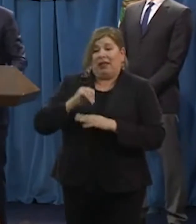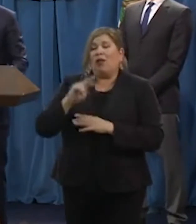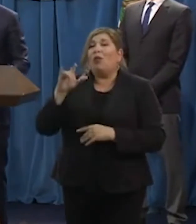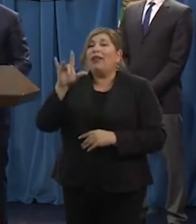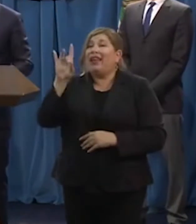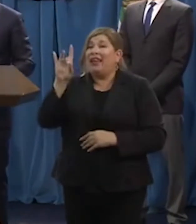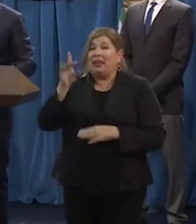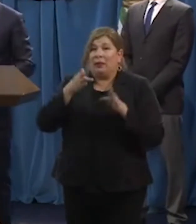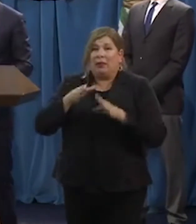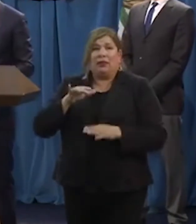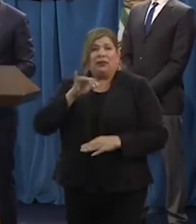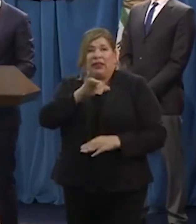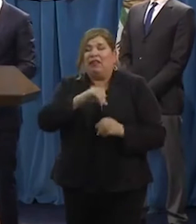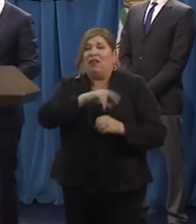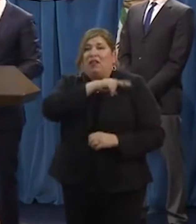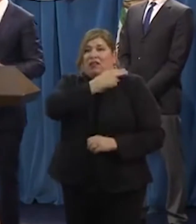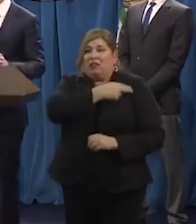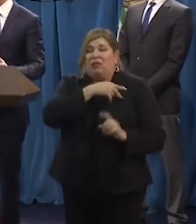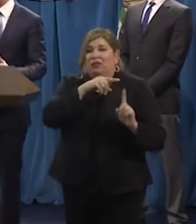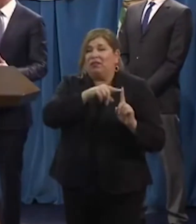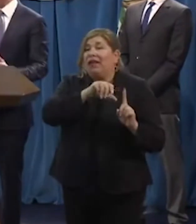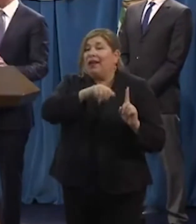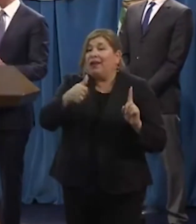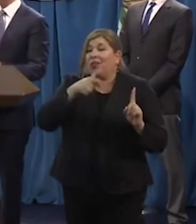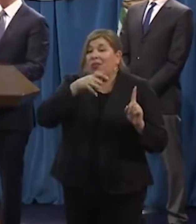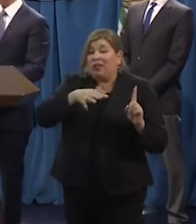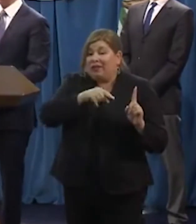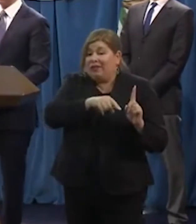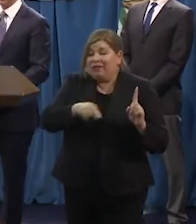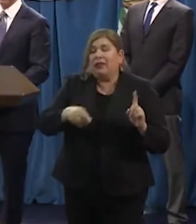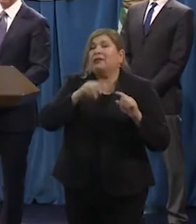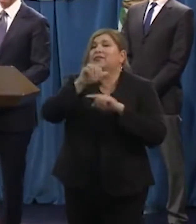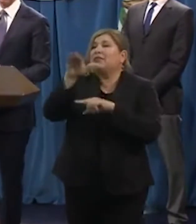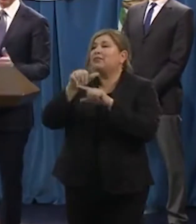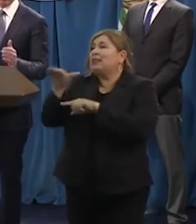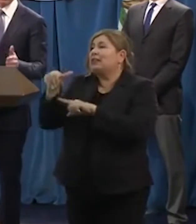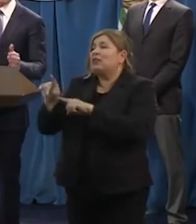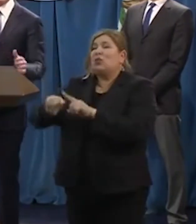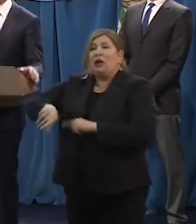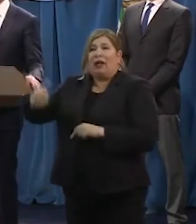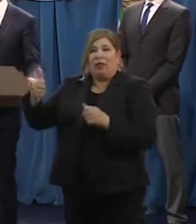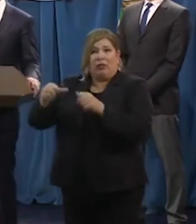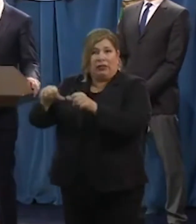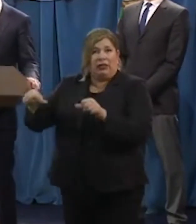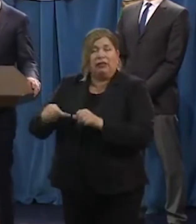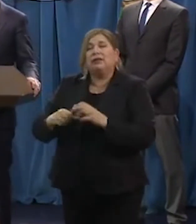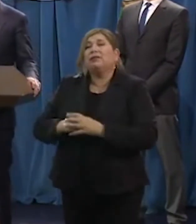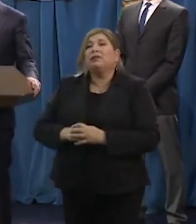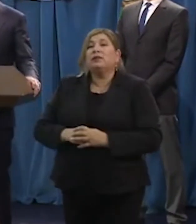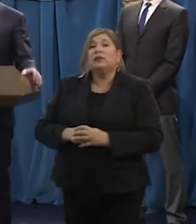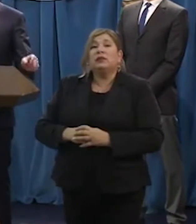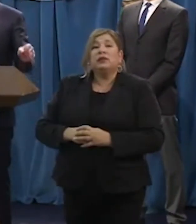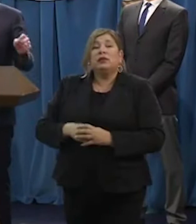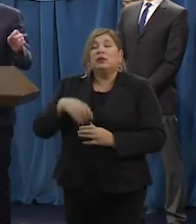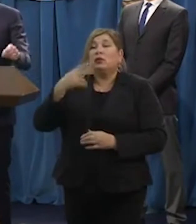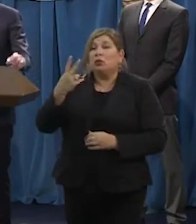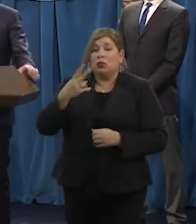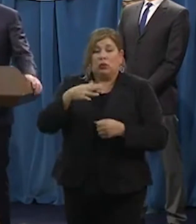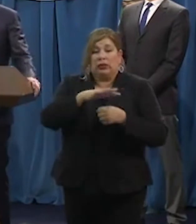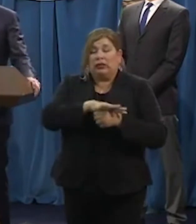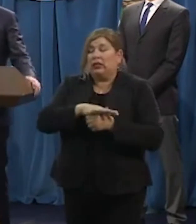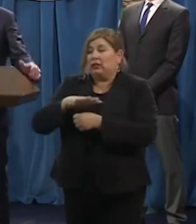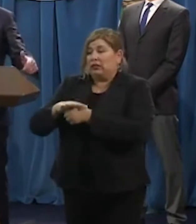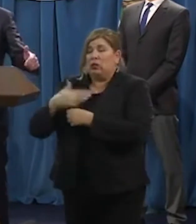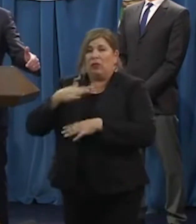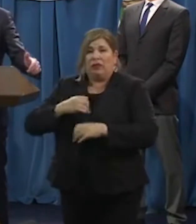those hospitals. The rest have been sent to multiple sites. Two sites that we have